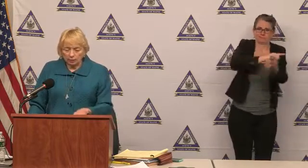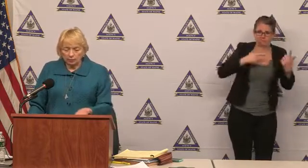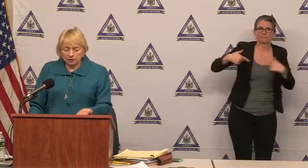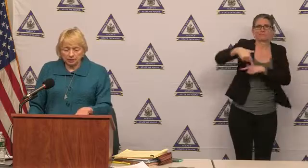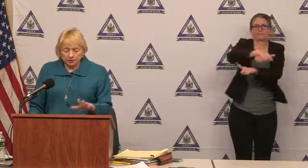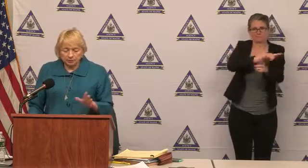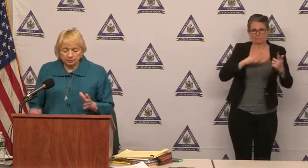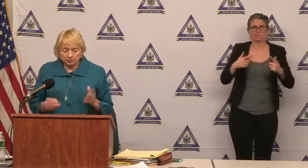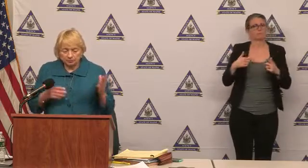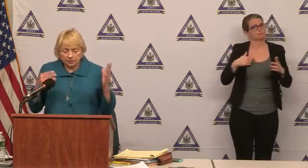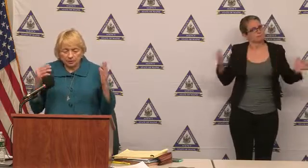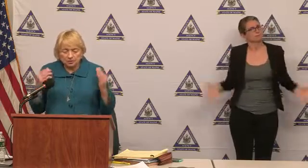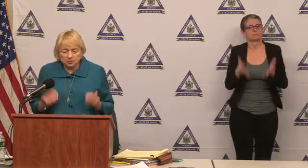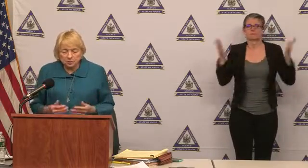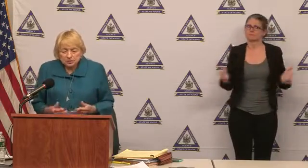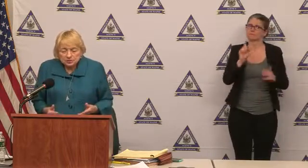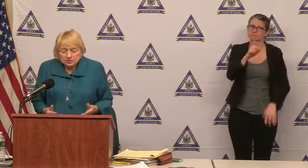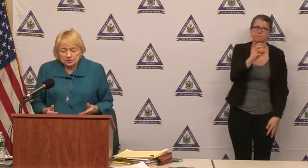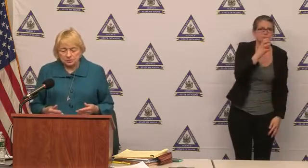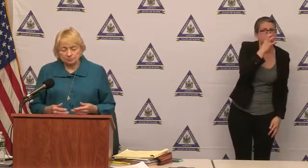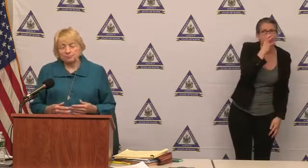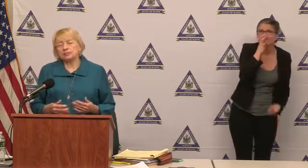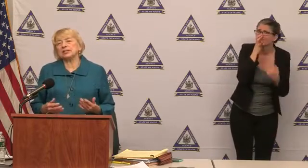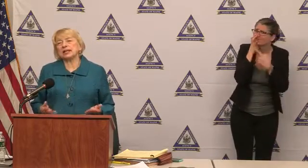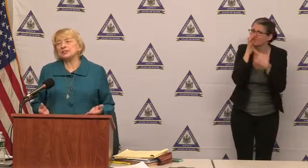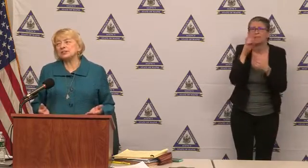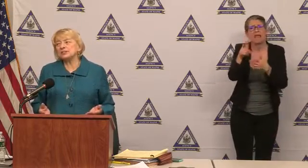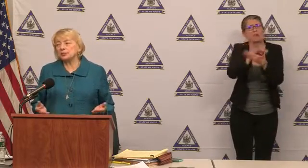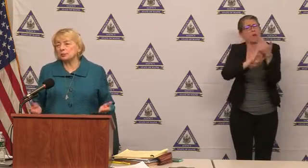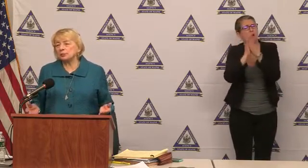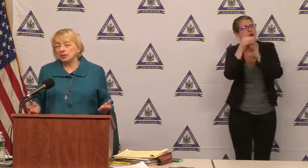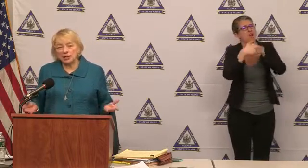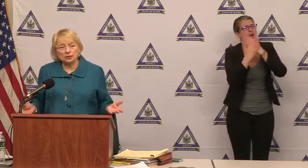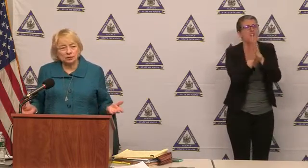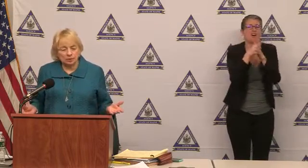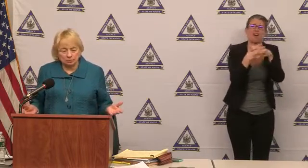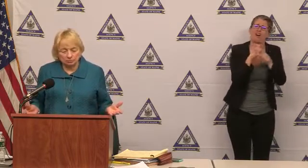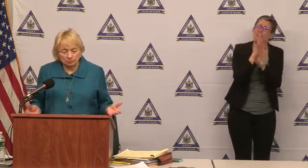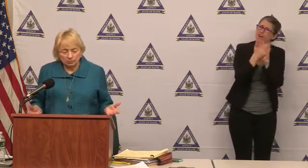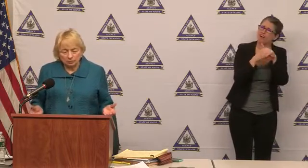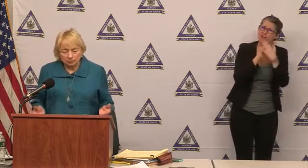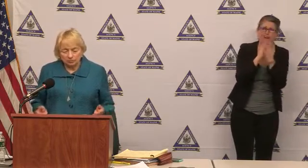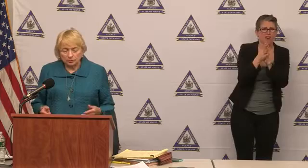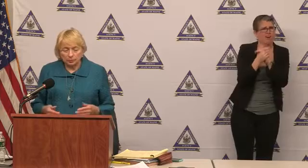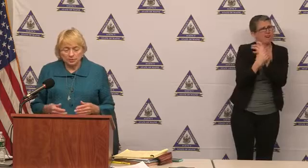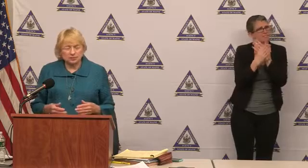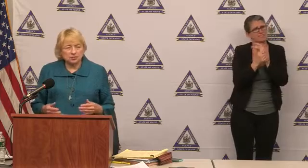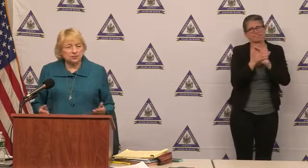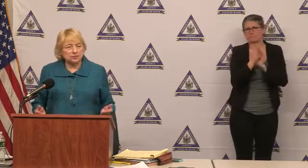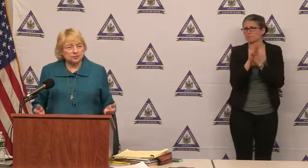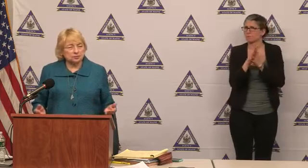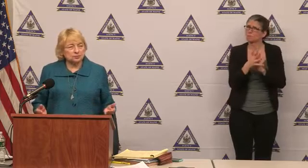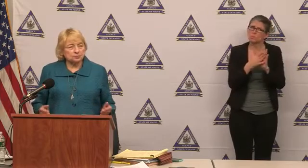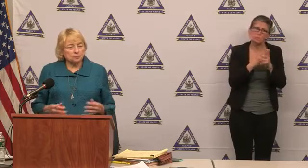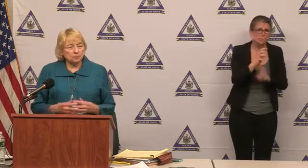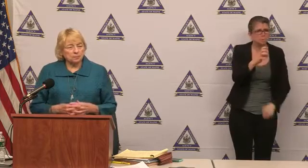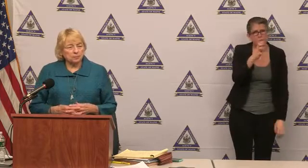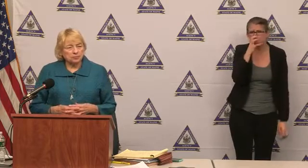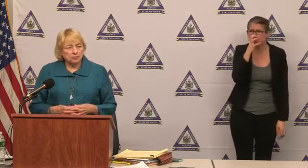I want to be clear. Essential businesses and entities that people count on for basic